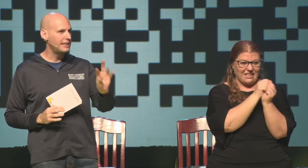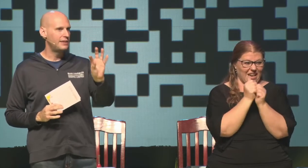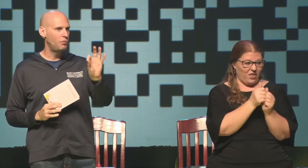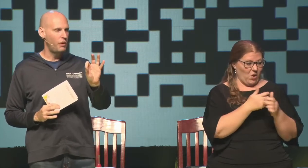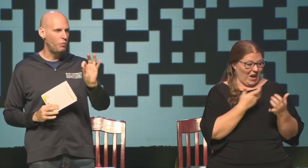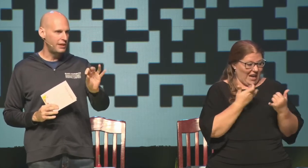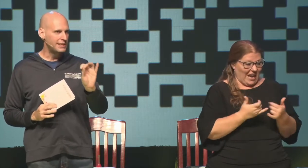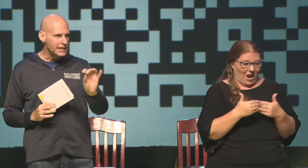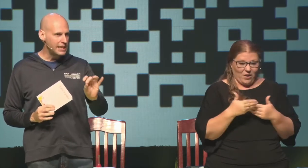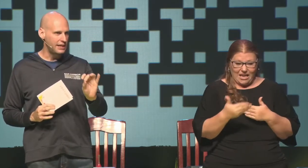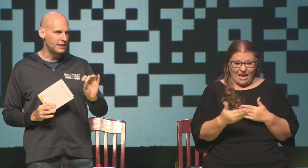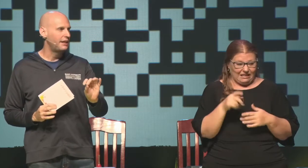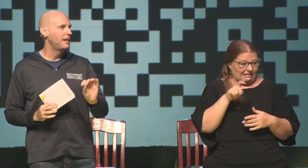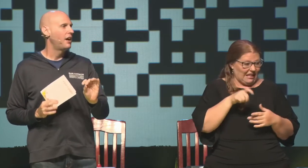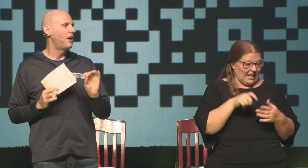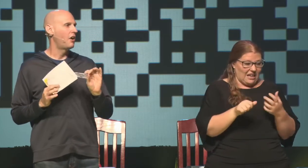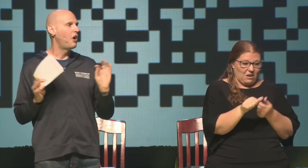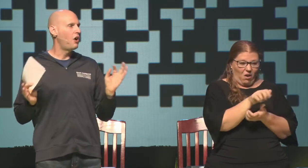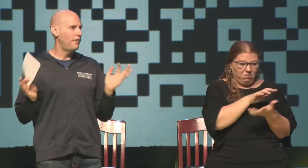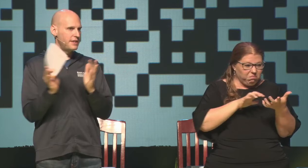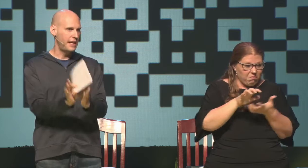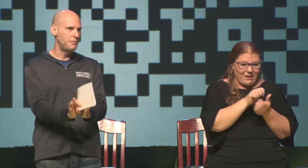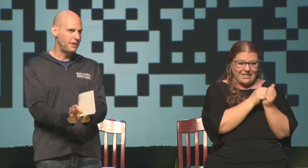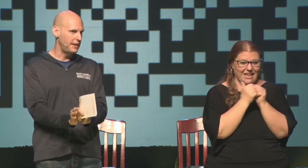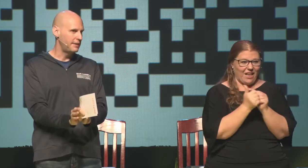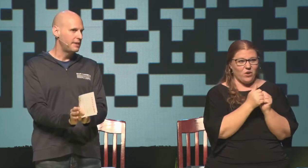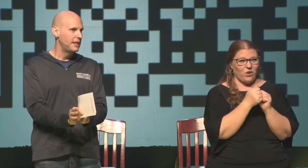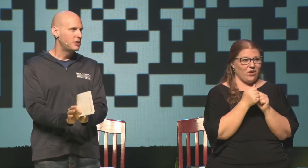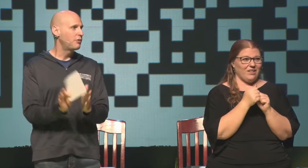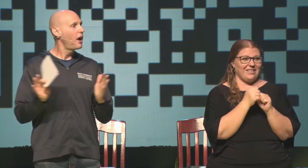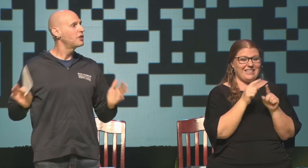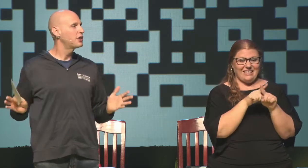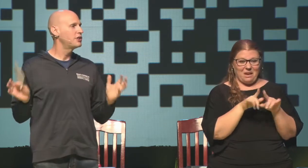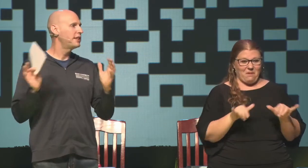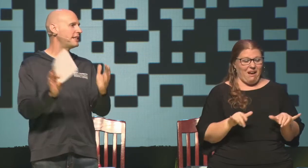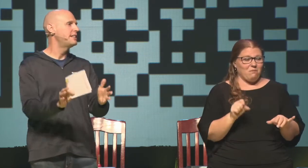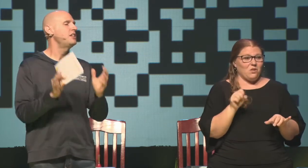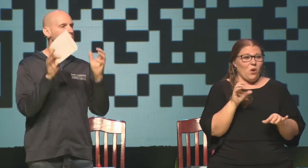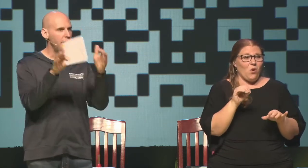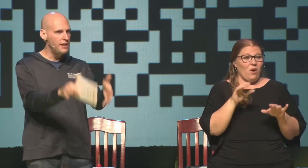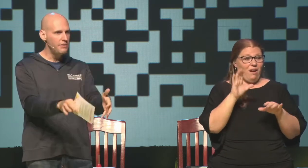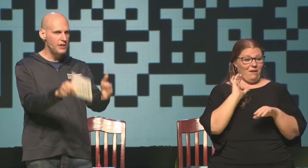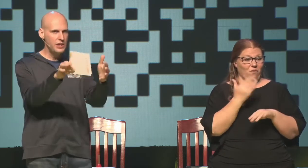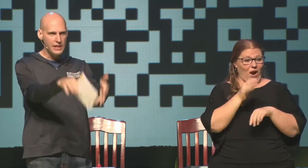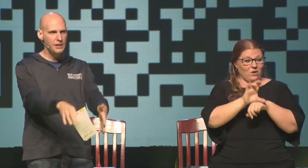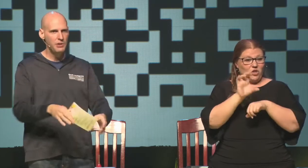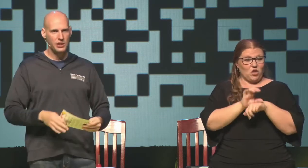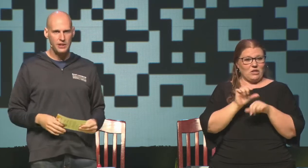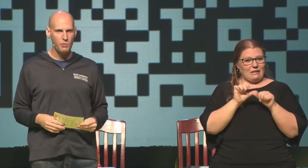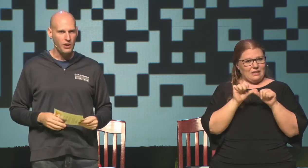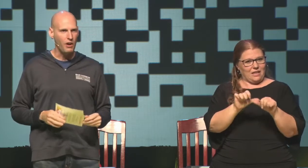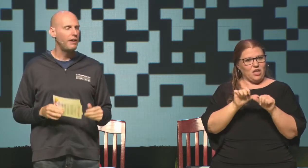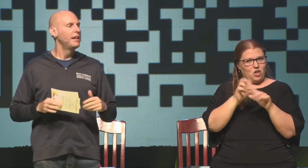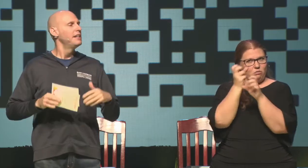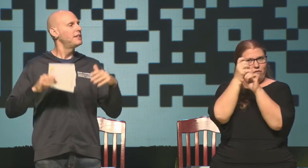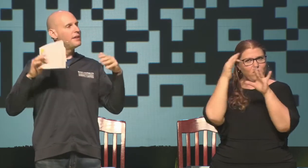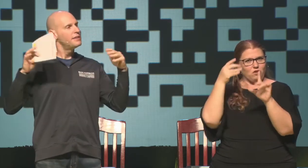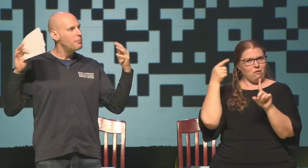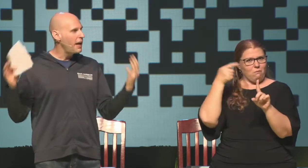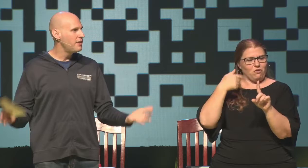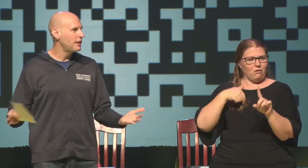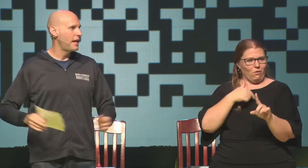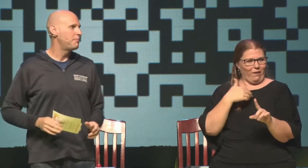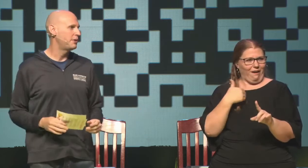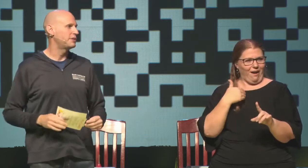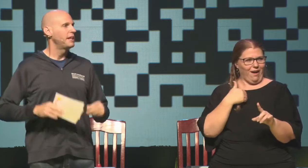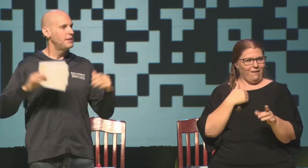is next, and what is needed are all the same thing. So for our church to continue in the vision, in the mission that we are, to